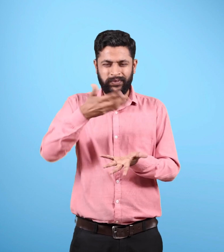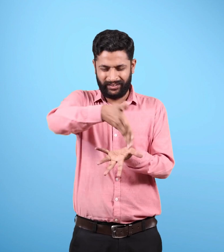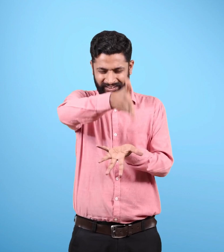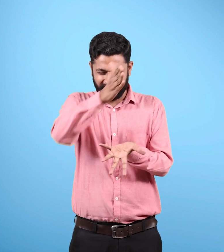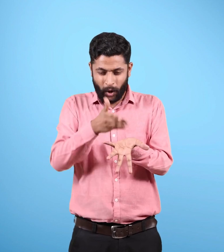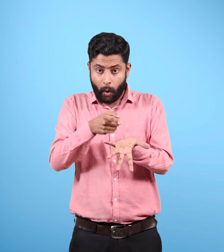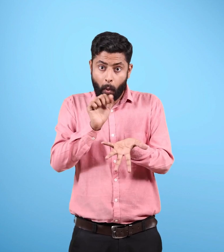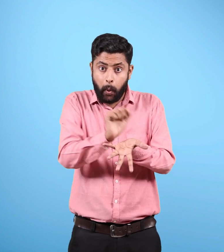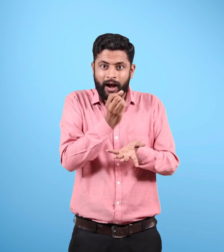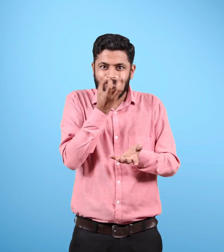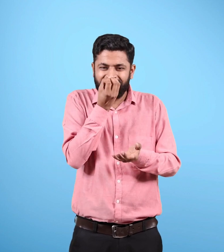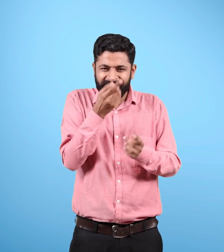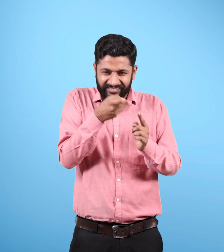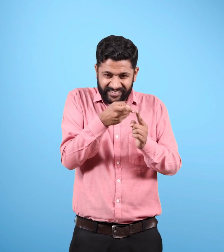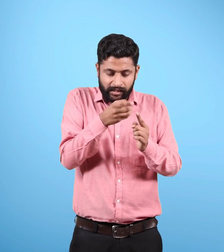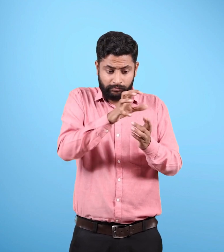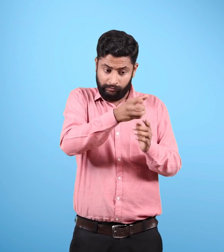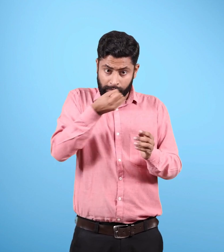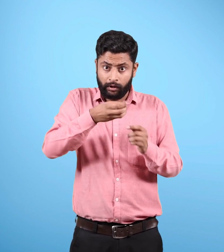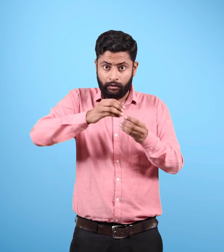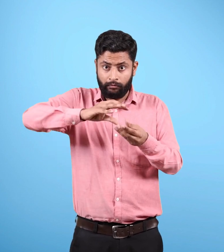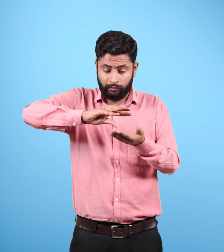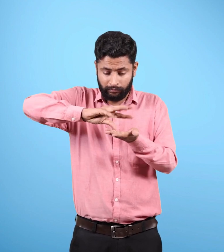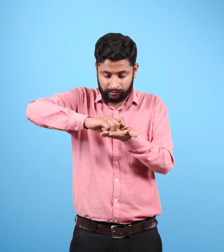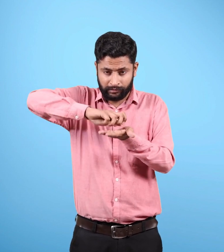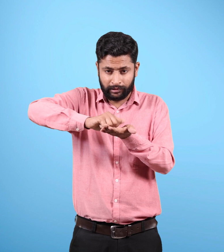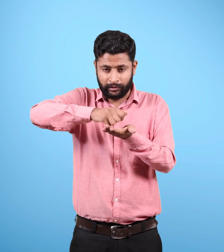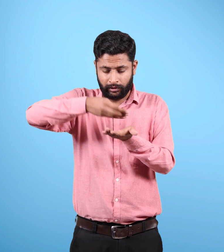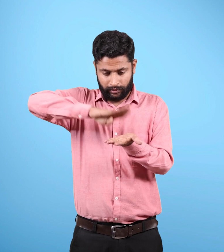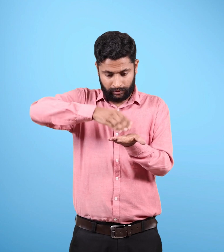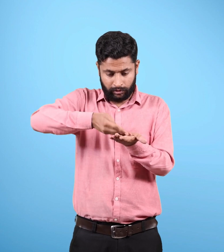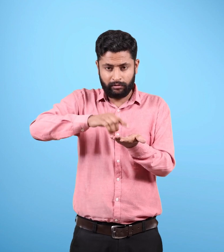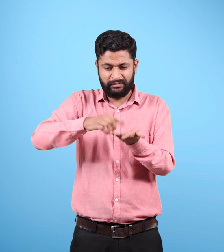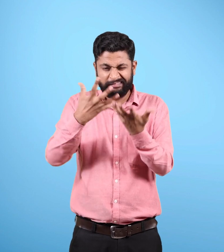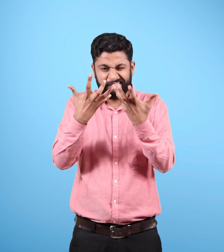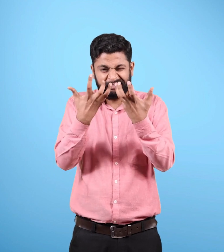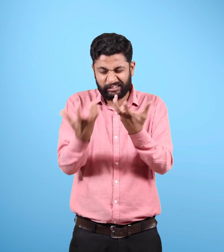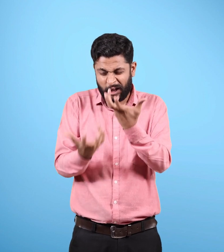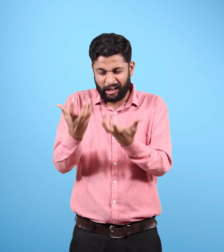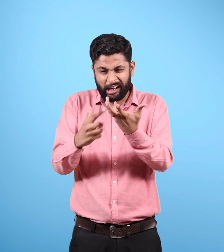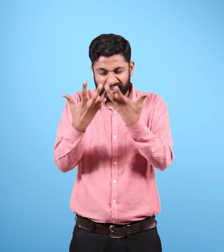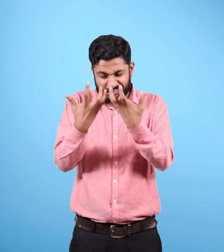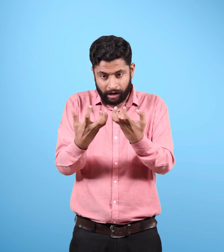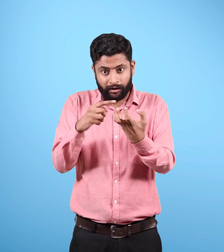Have you ever eaten pumpkin flowers dipped in rice paste and fried? Try it.